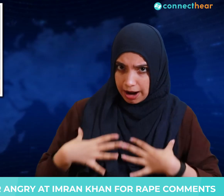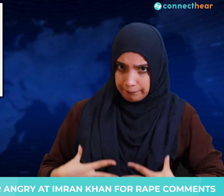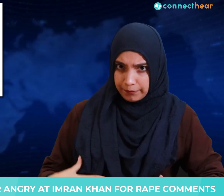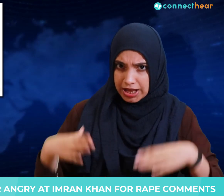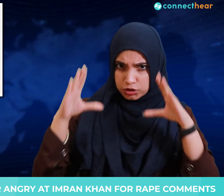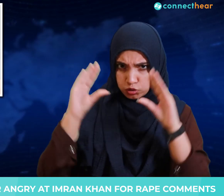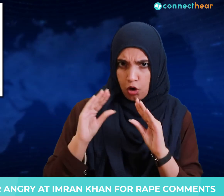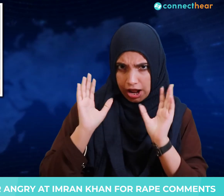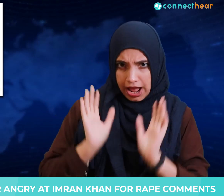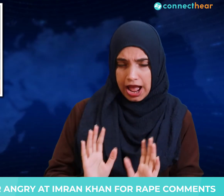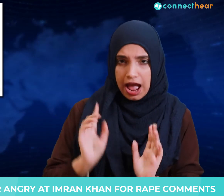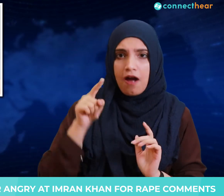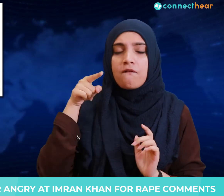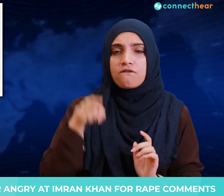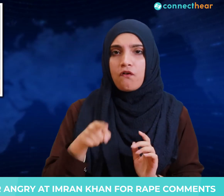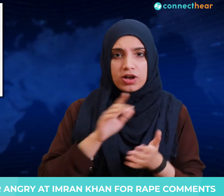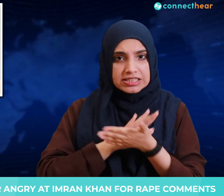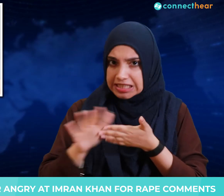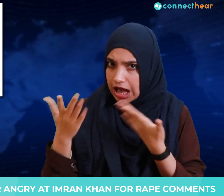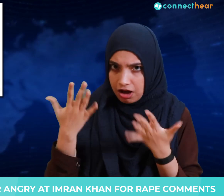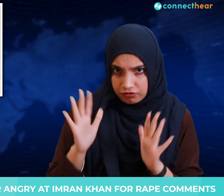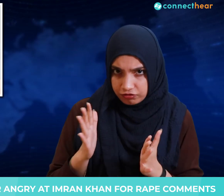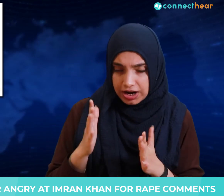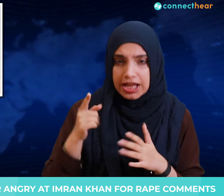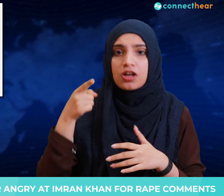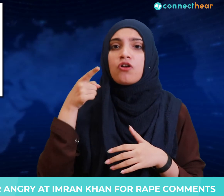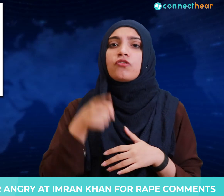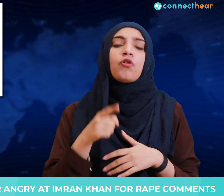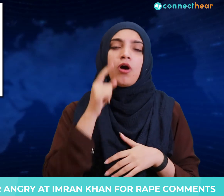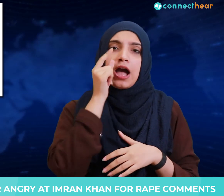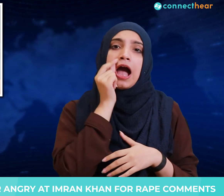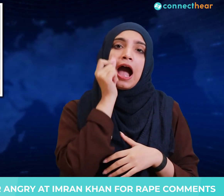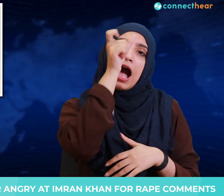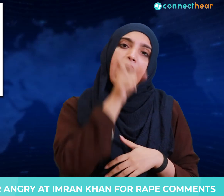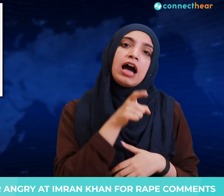they are robots. I mean, it is common sense.